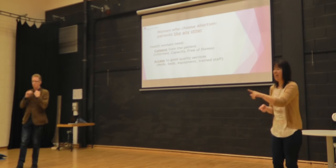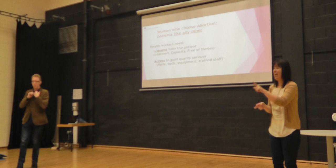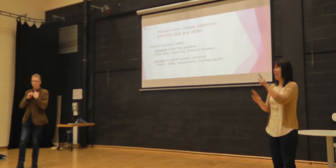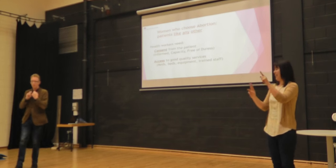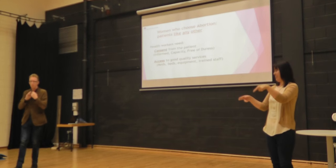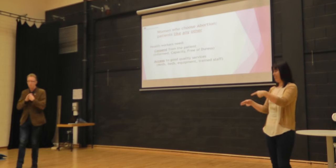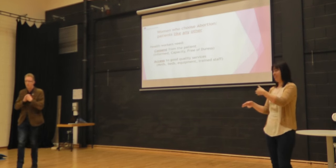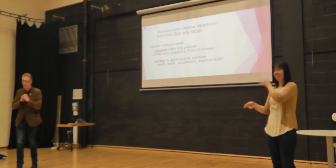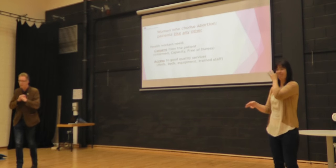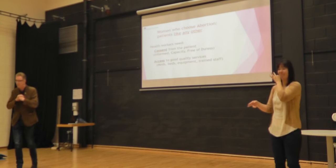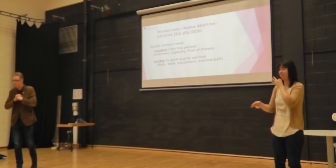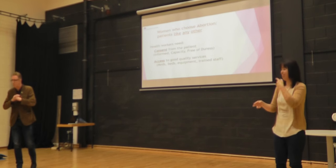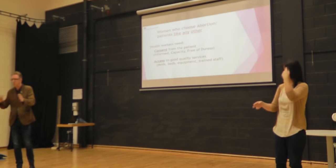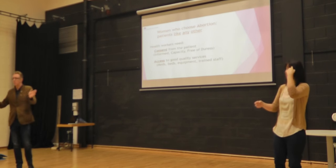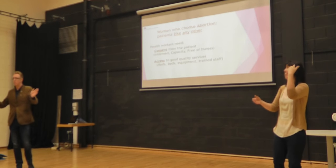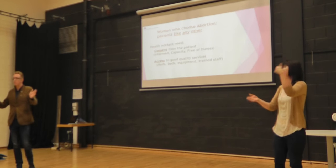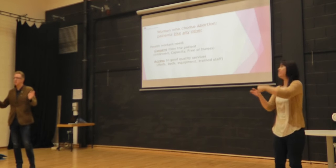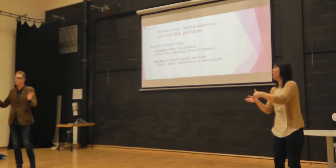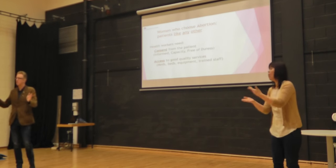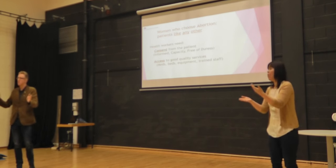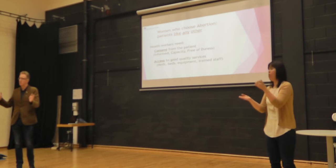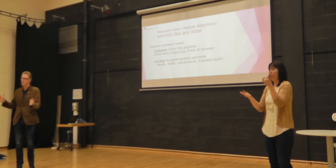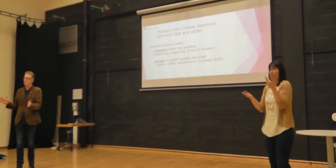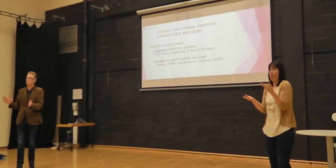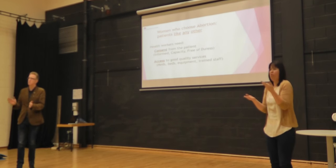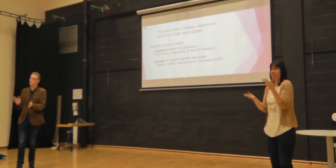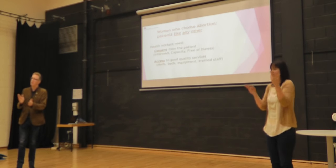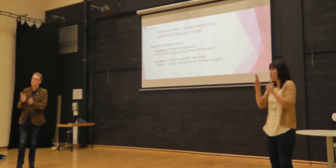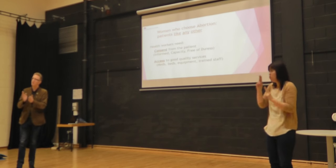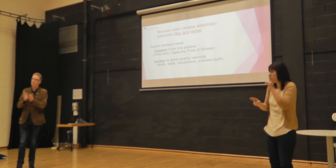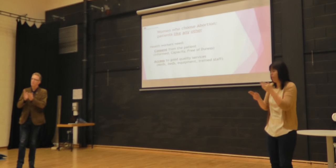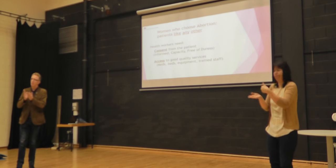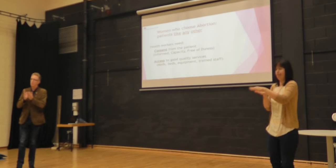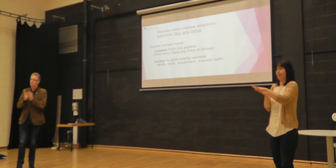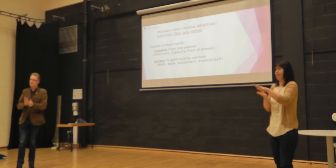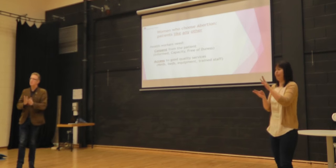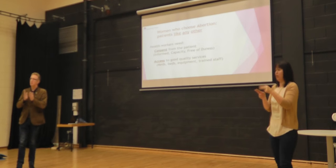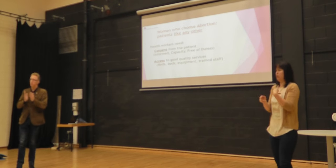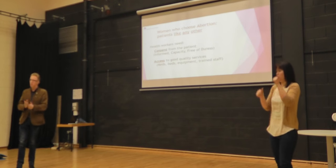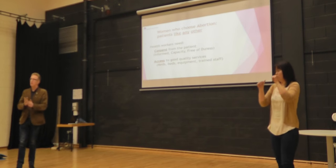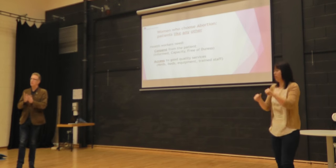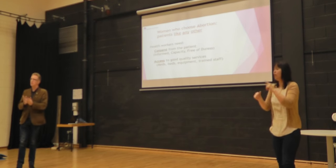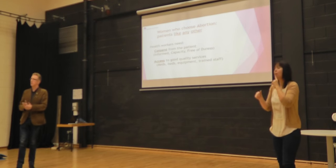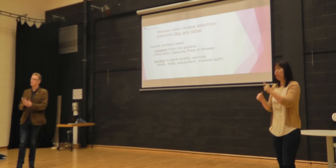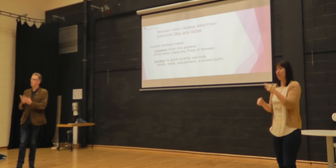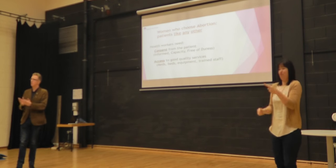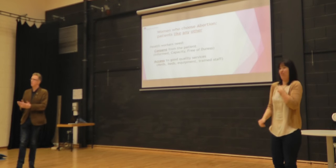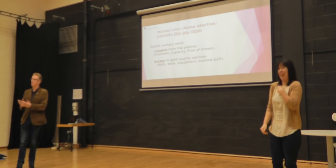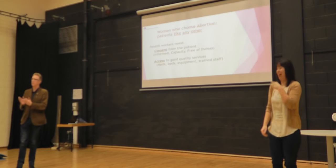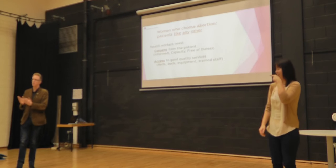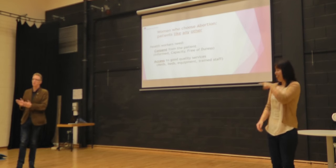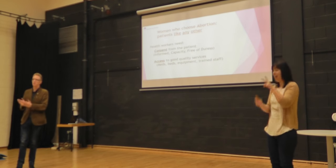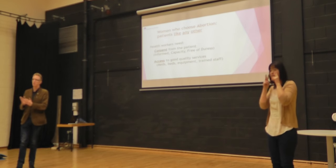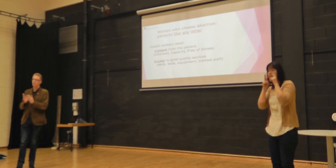ungrounded or, you know, needing to be dismissed in some way, but this is a really eccentric